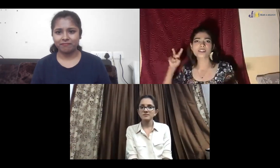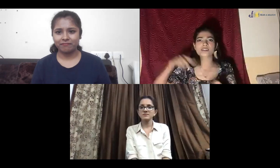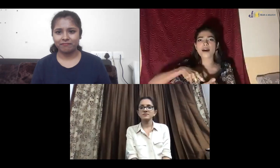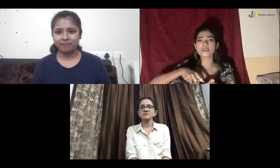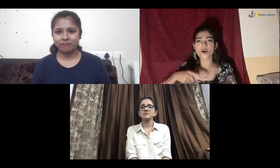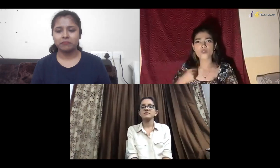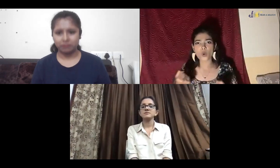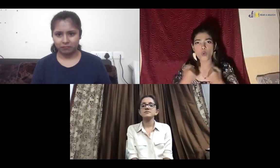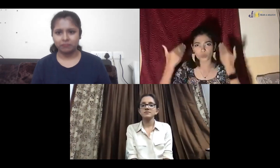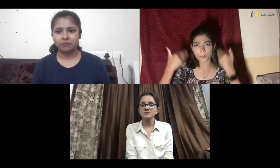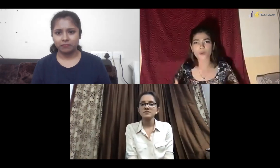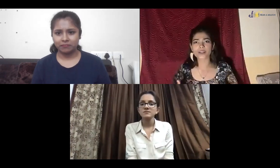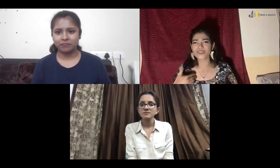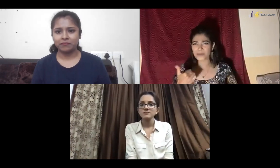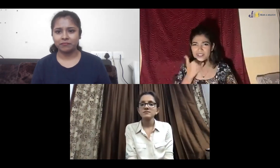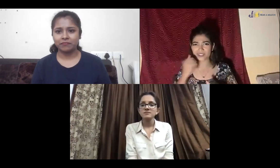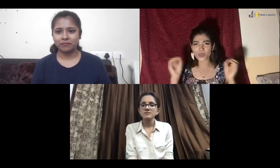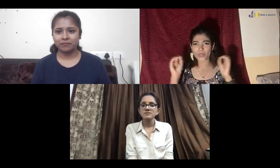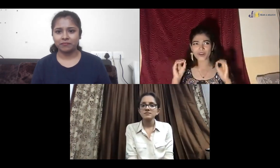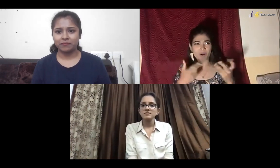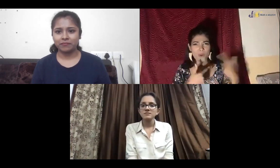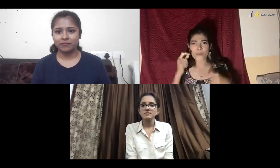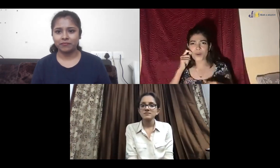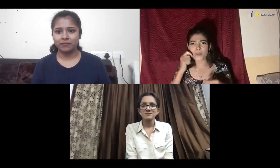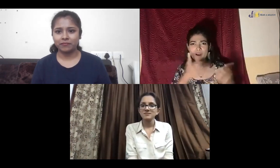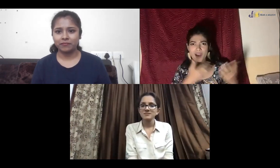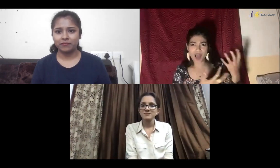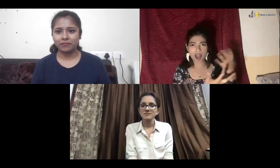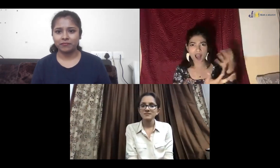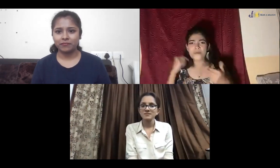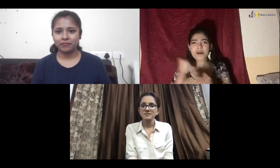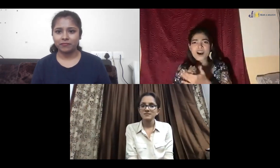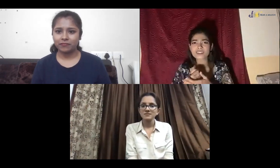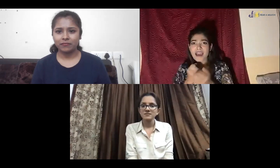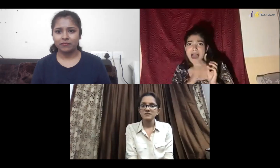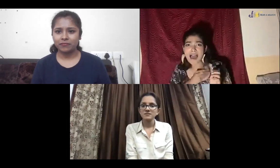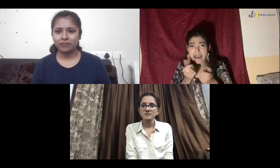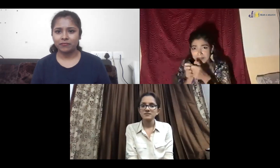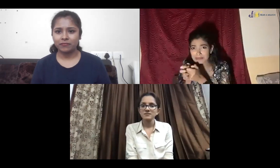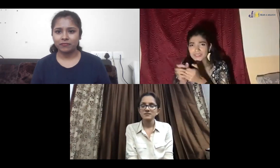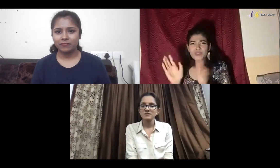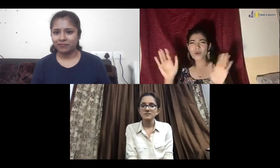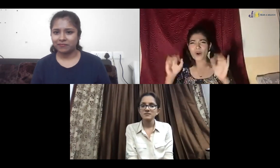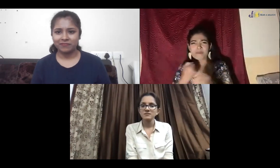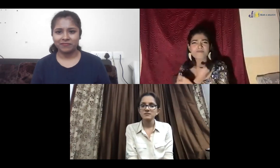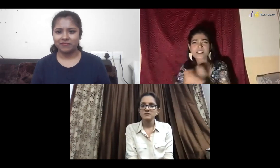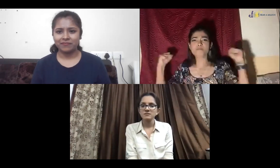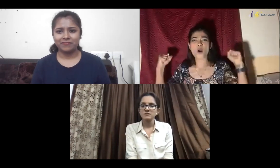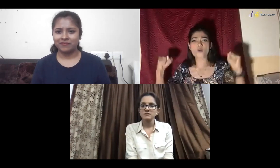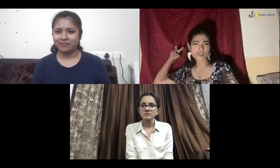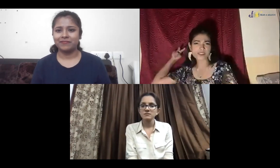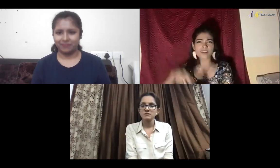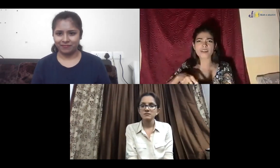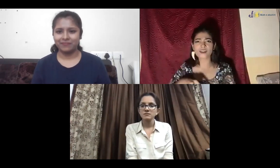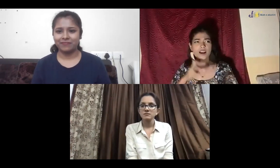were just saying women have to be independently. I have to stand myself. This is not my mistake. If boys are coming with these things,